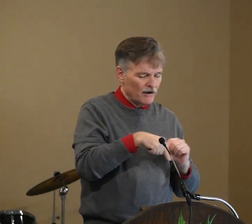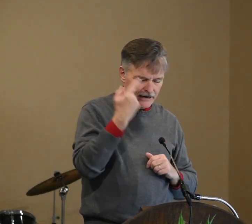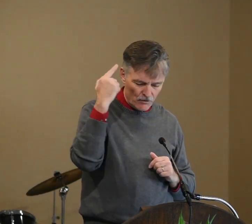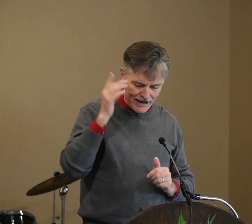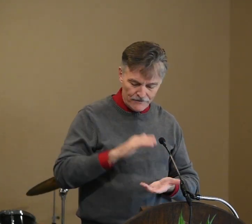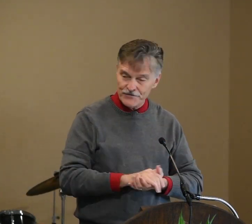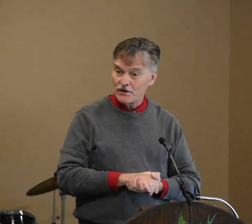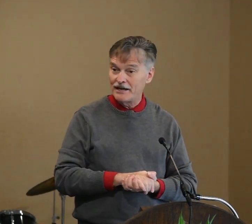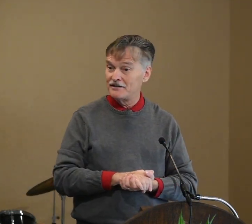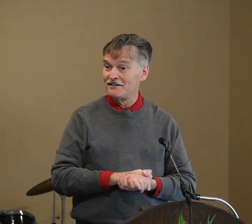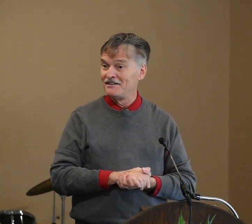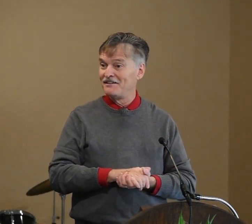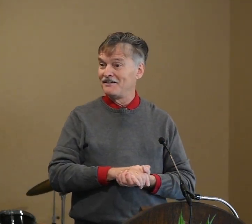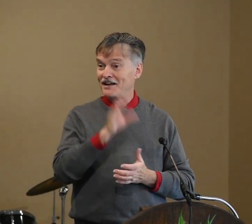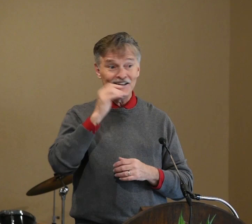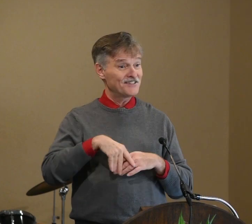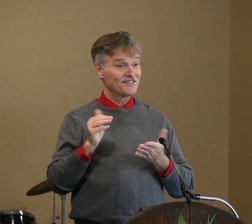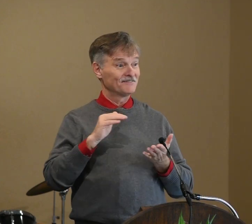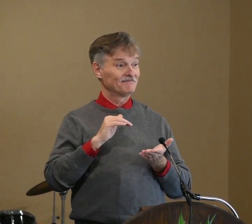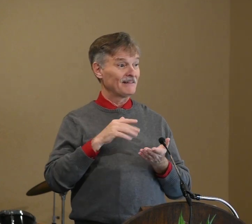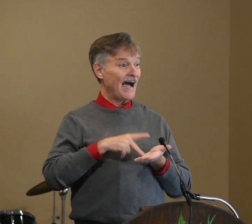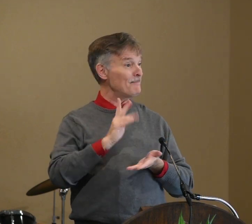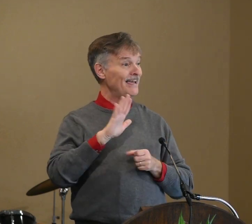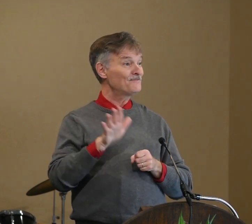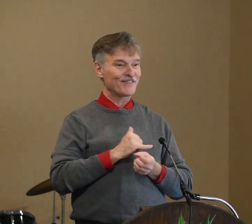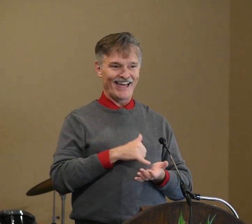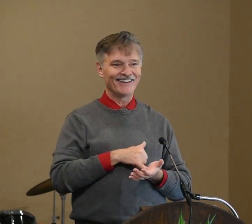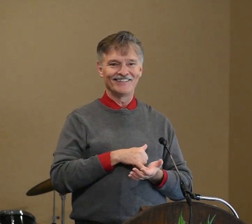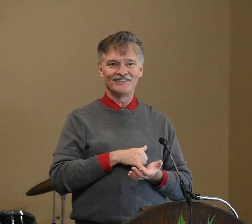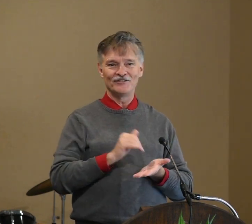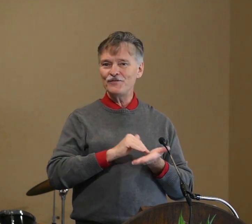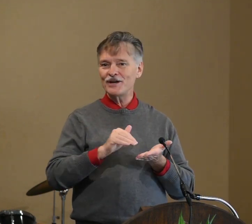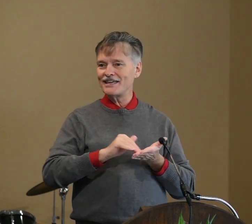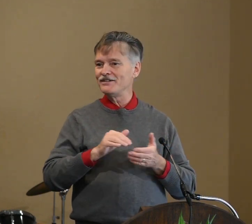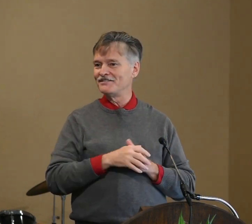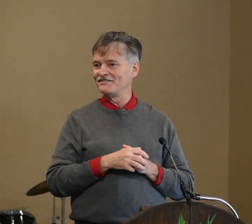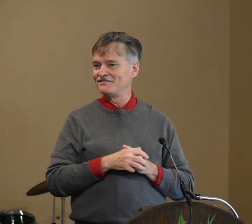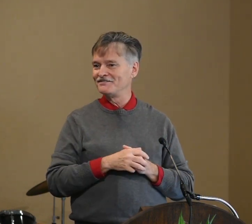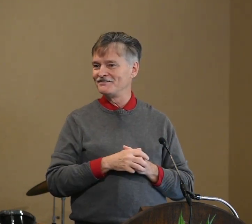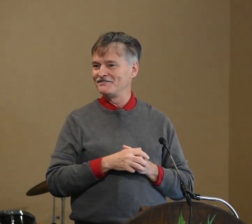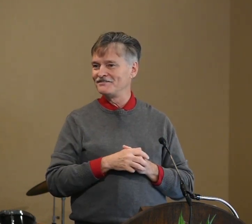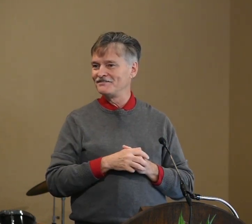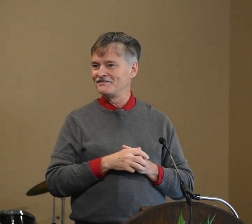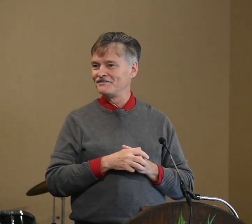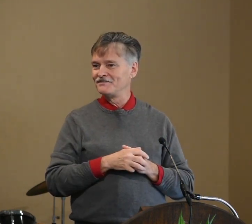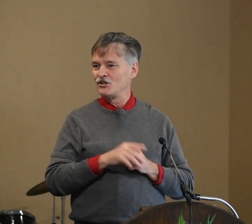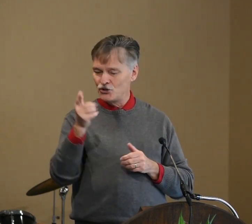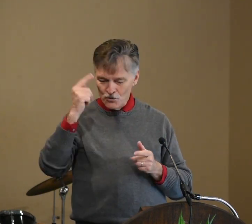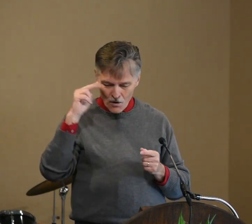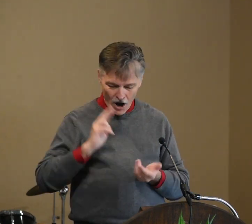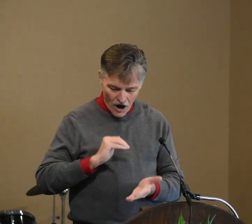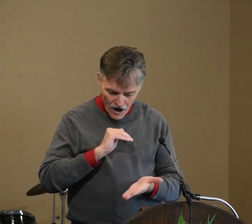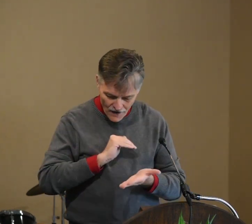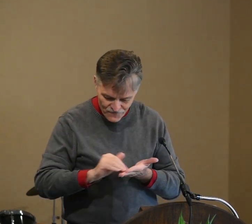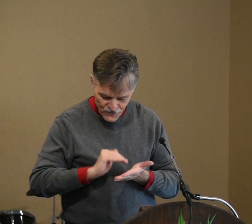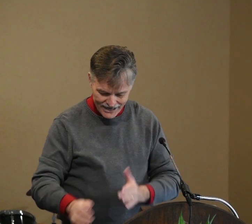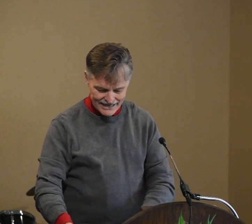carrying around for it, God says, I paid for that. You're forgiven. You are